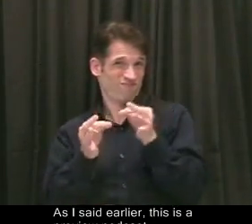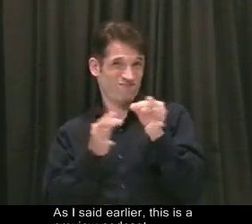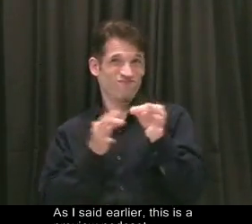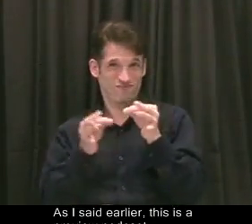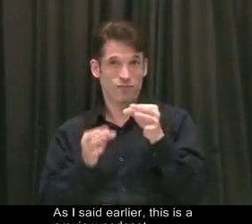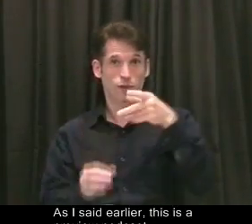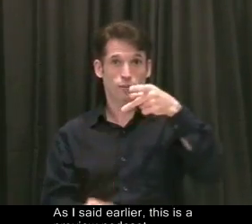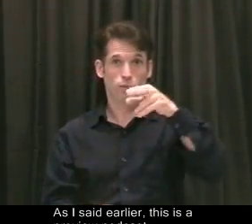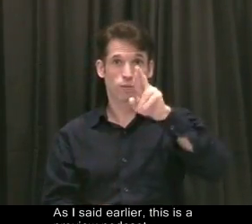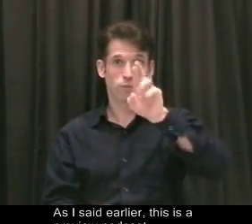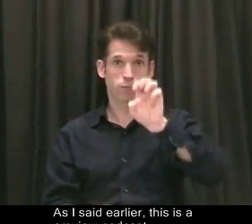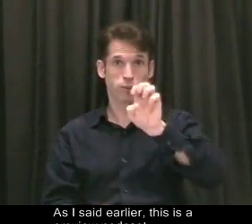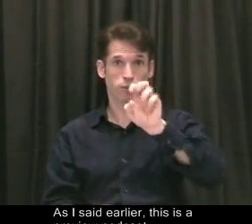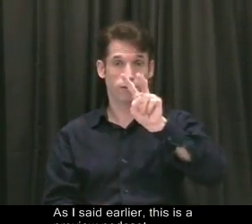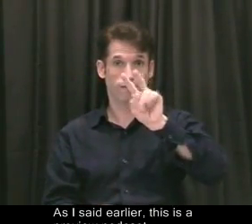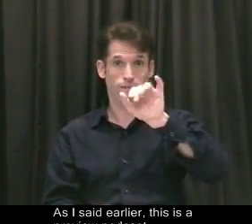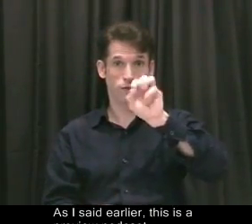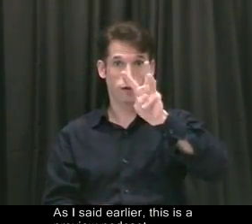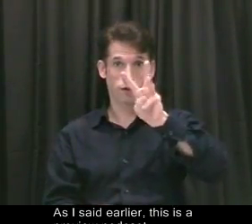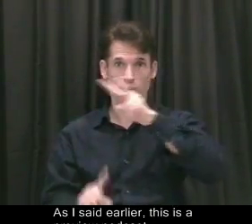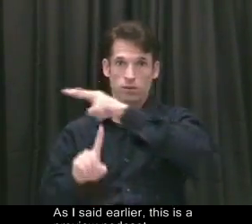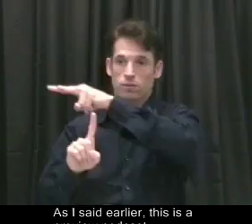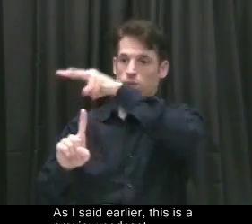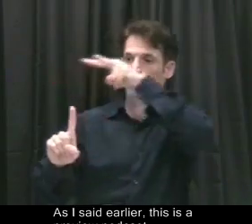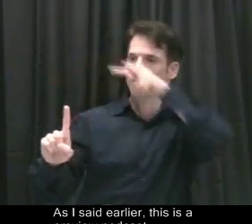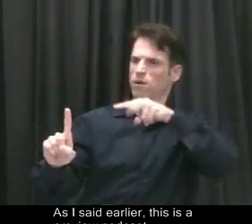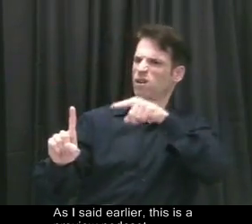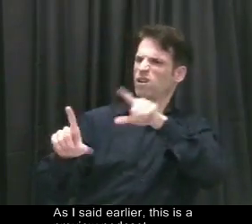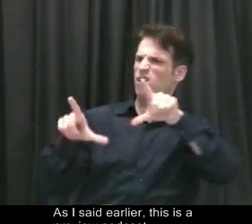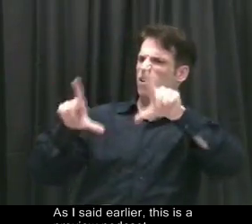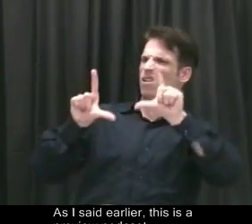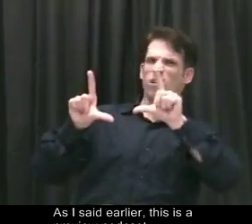As I said earlier, this is a preview podcast.